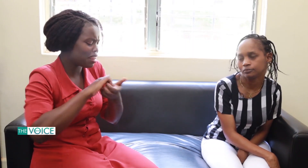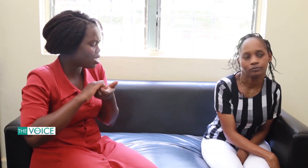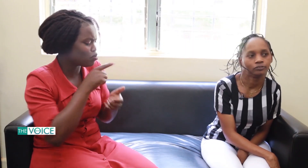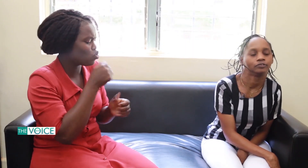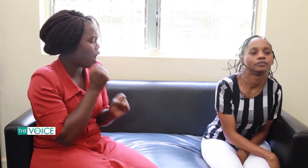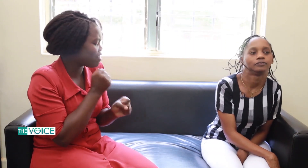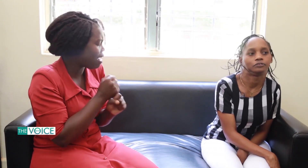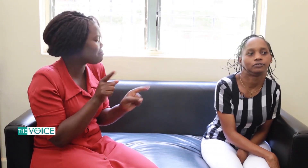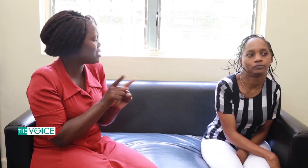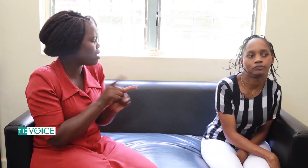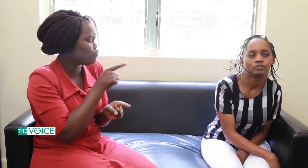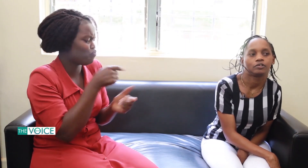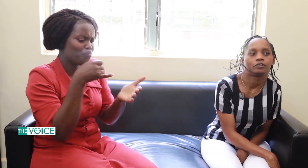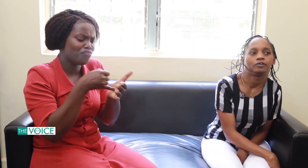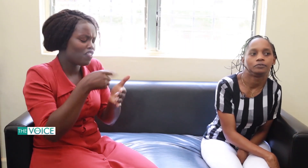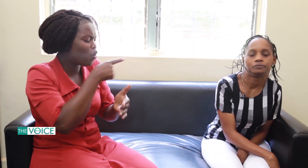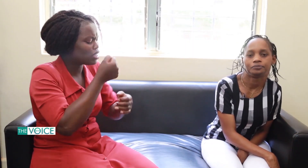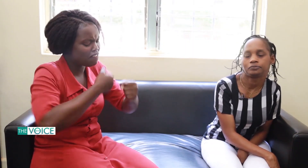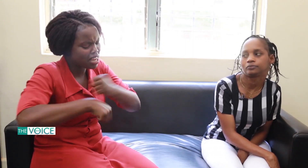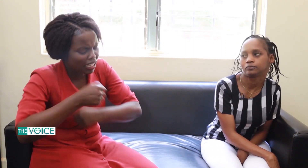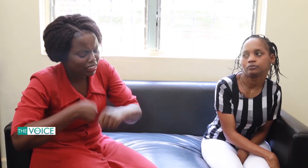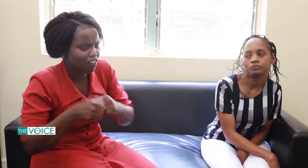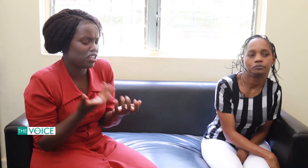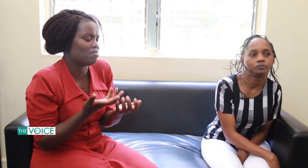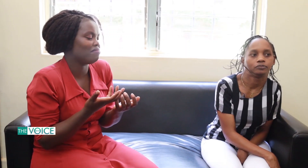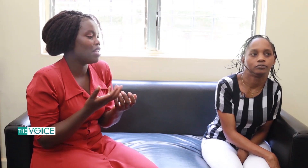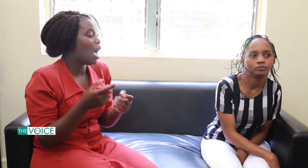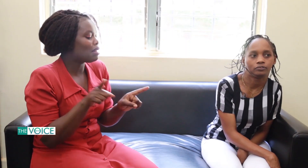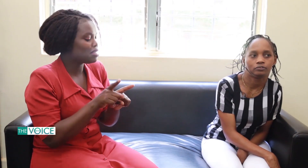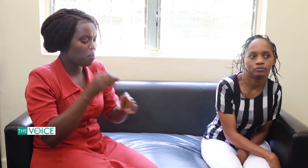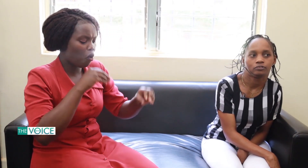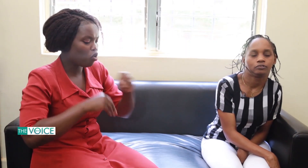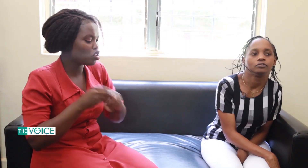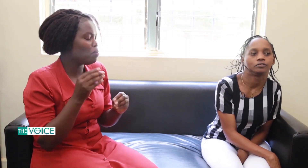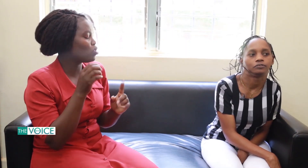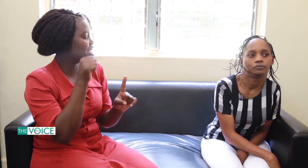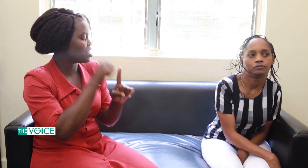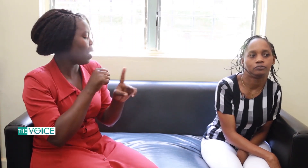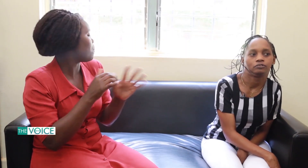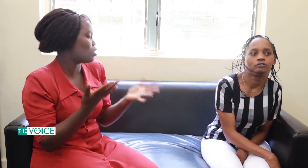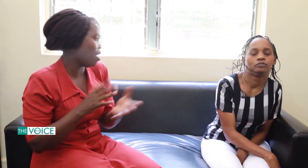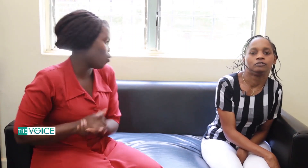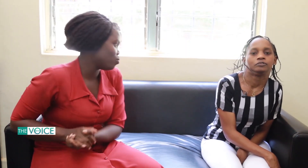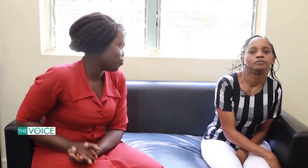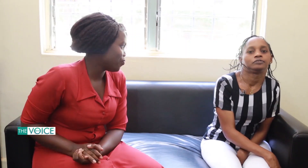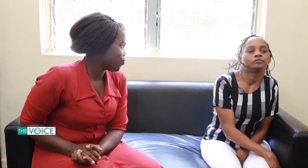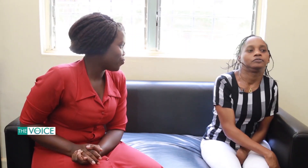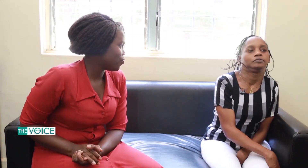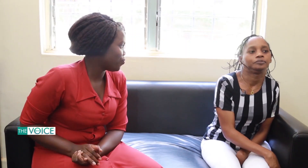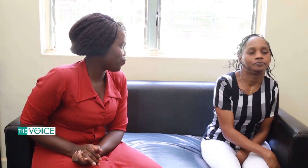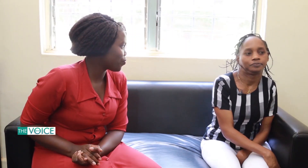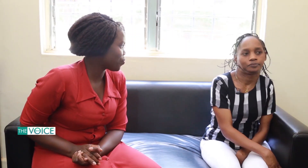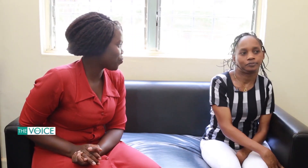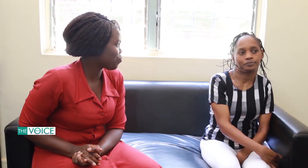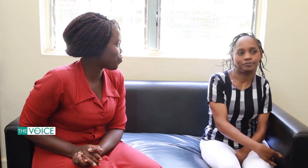Tell us more, what engagements do you have and what activities are you included in?